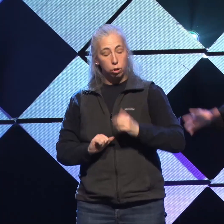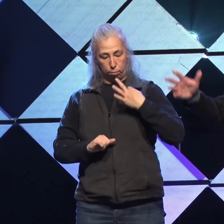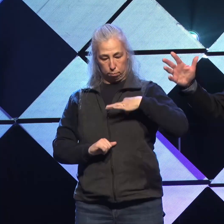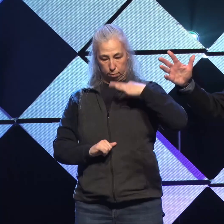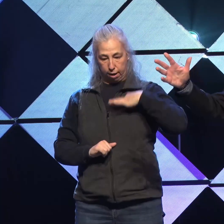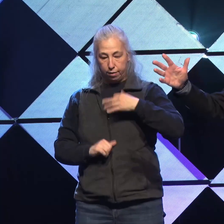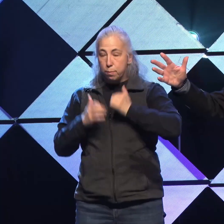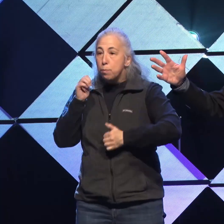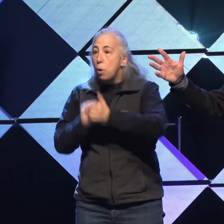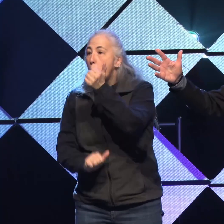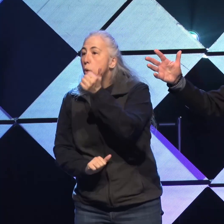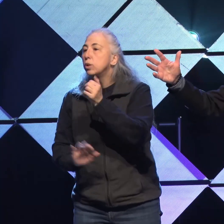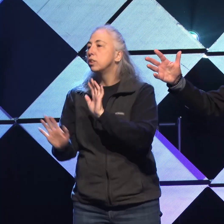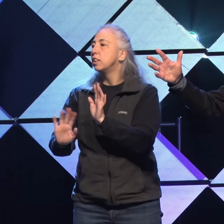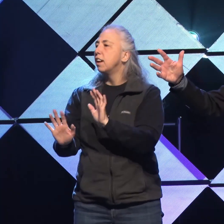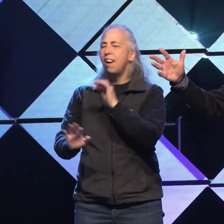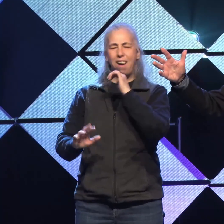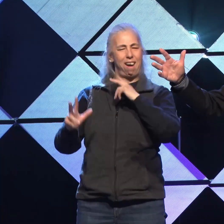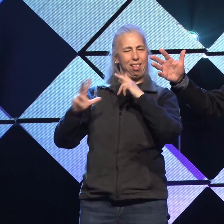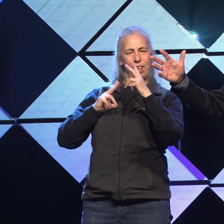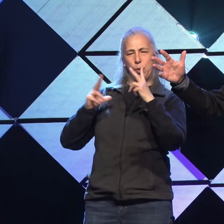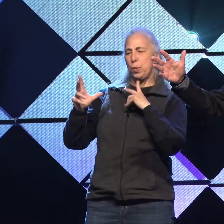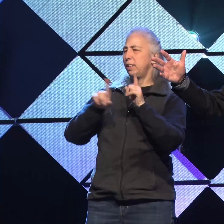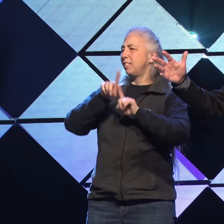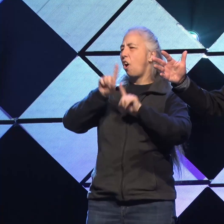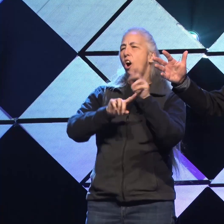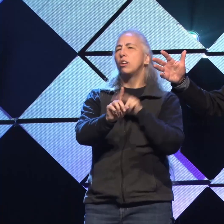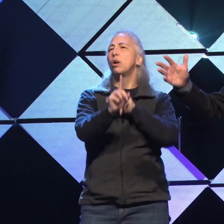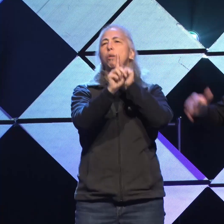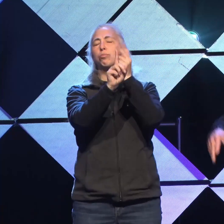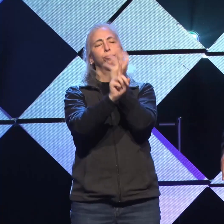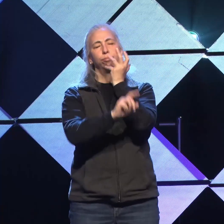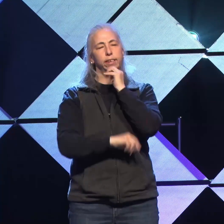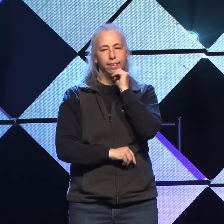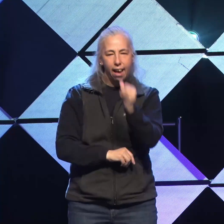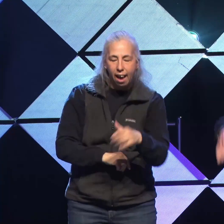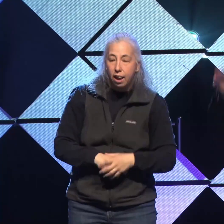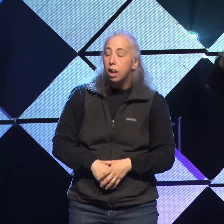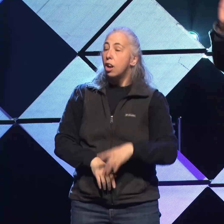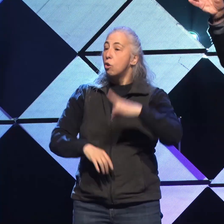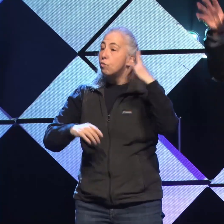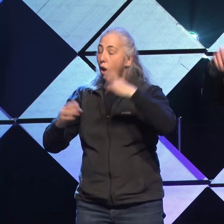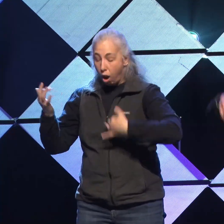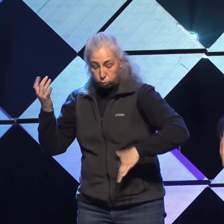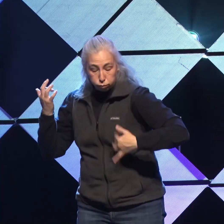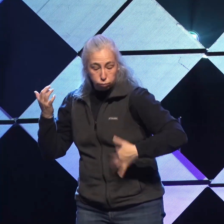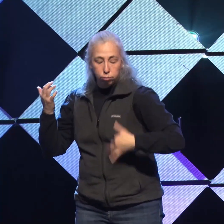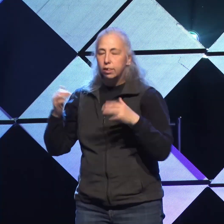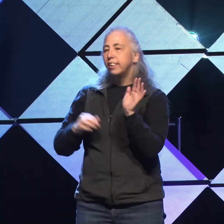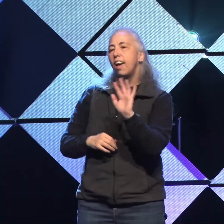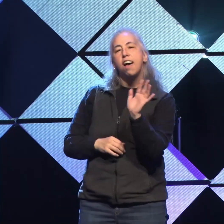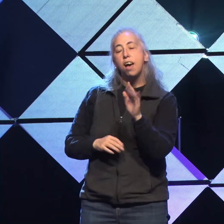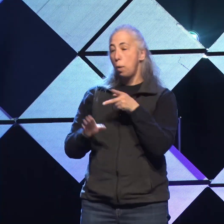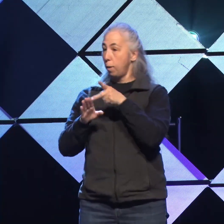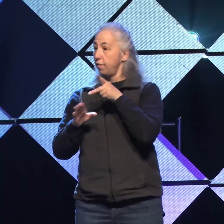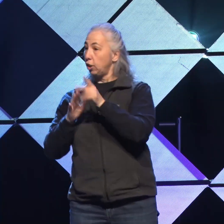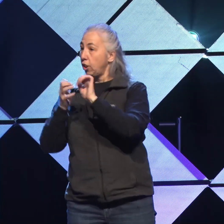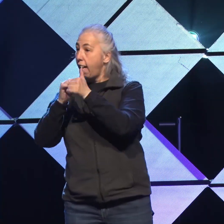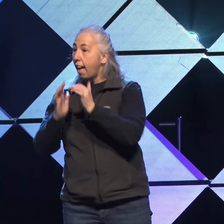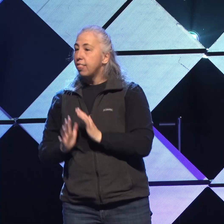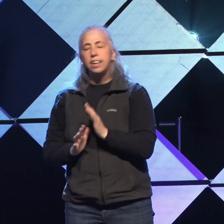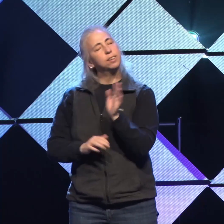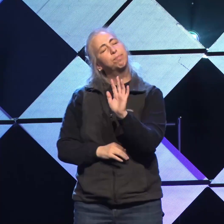It wouldn't be Hollywood celebrities. I don't think so. I don't think it's rock stars. I don't think it's professional